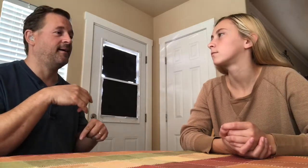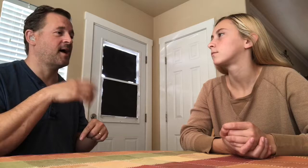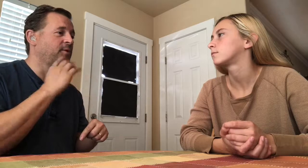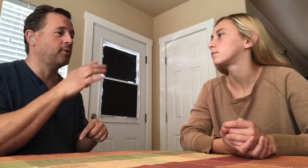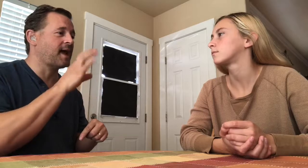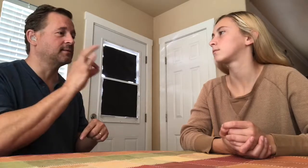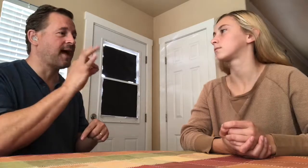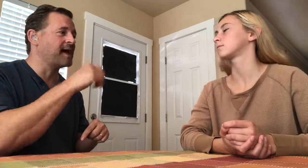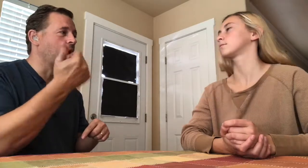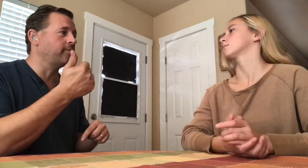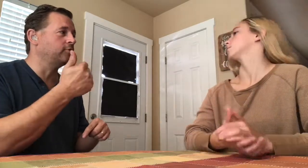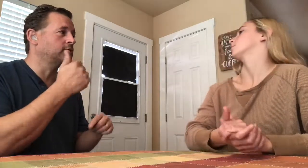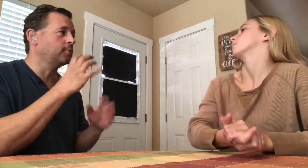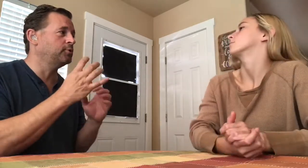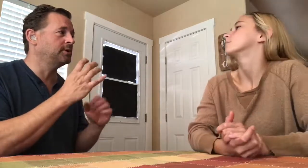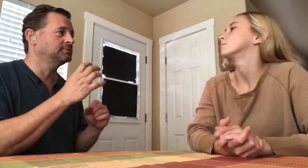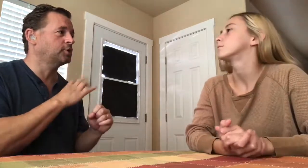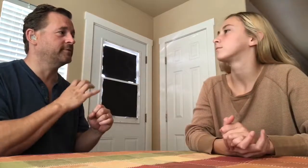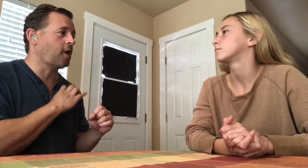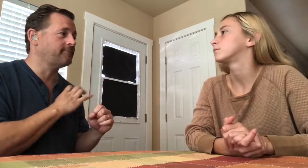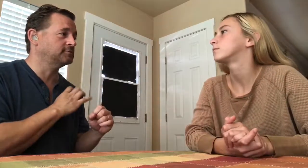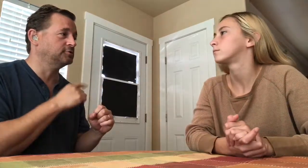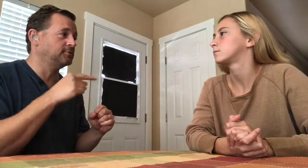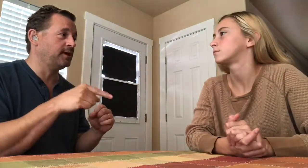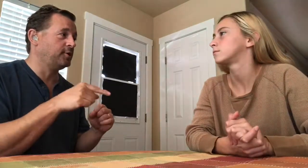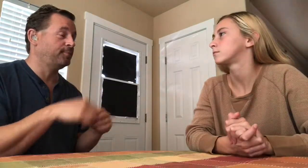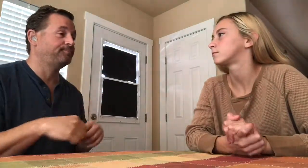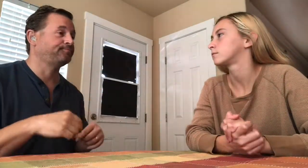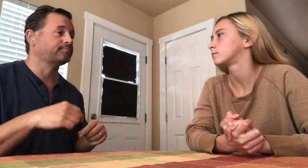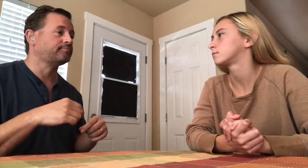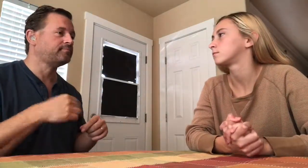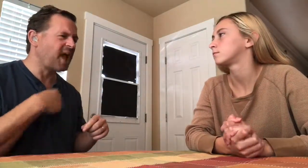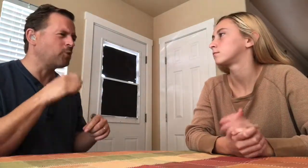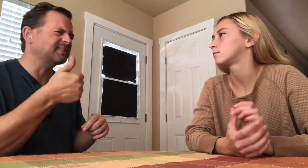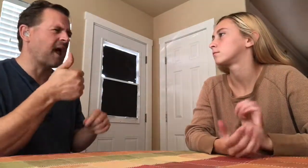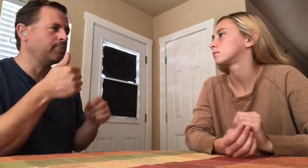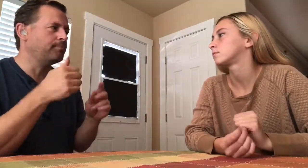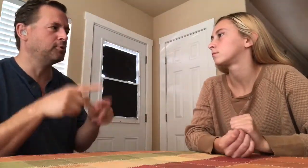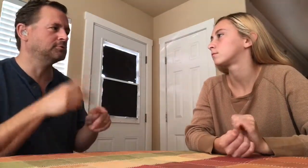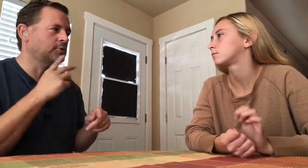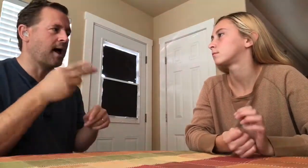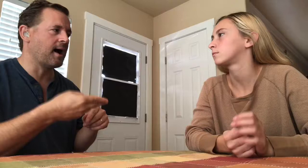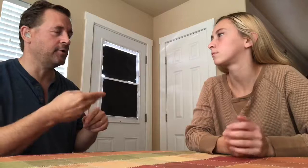And there were like 9 other community service officers there. I was the 10th person who got hired.